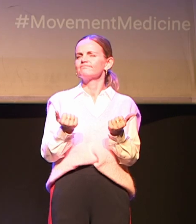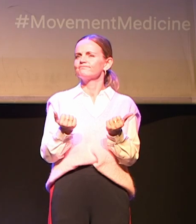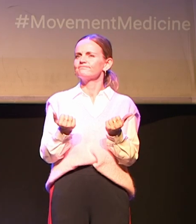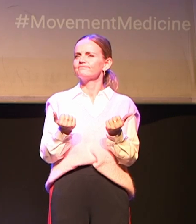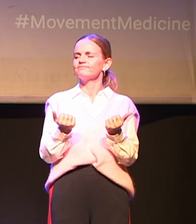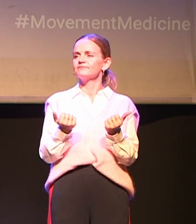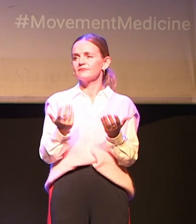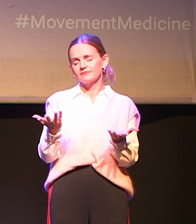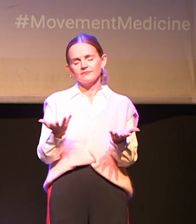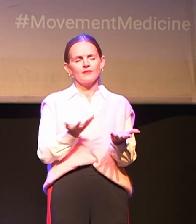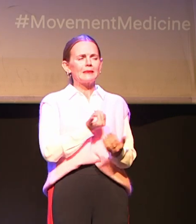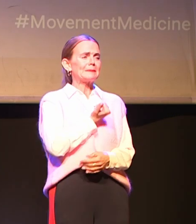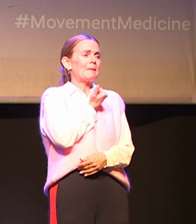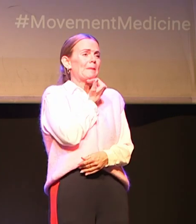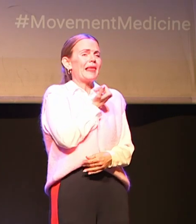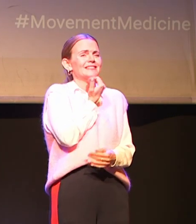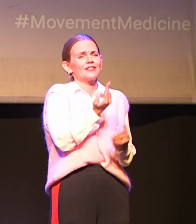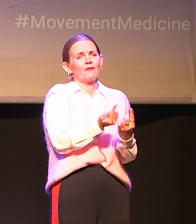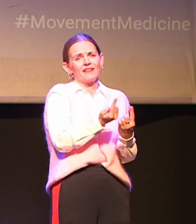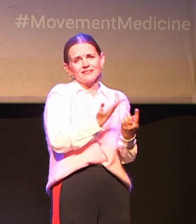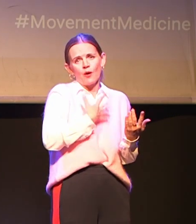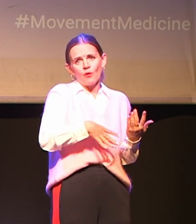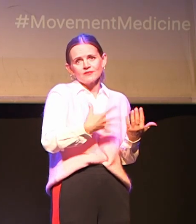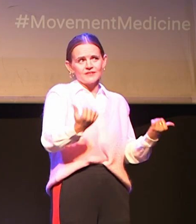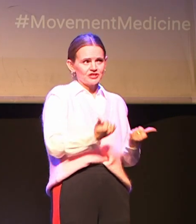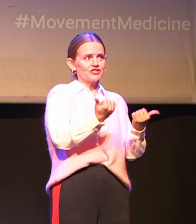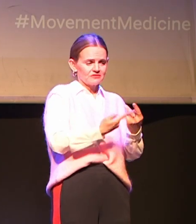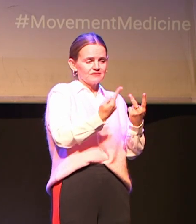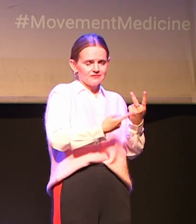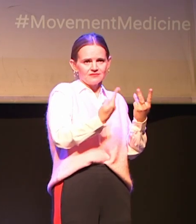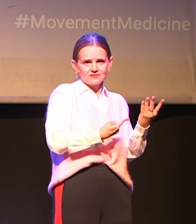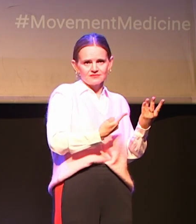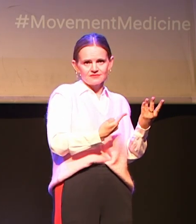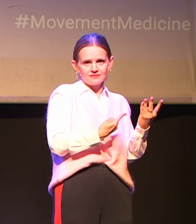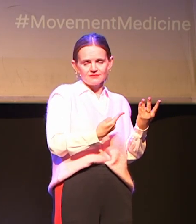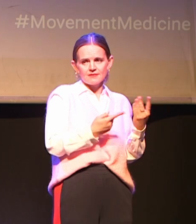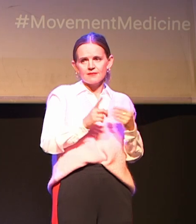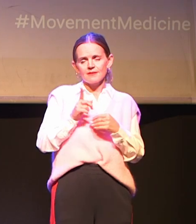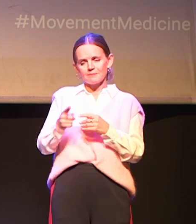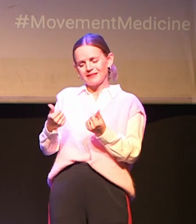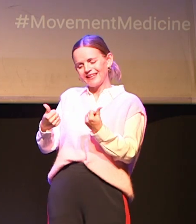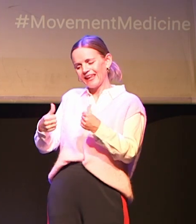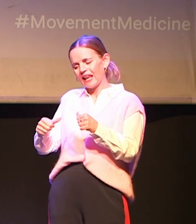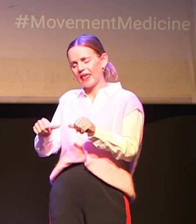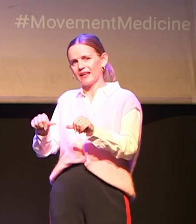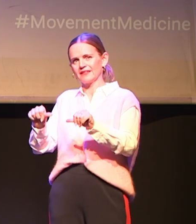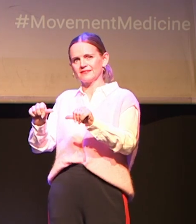There are plenty of things I want to be over that I want to be done. And I think there's something about healing as